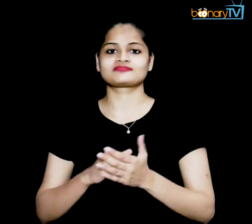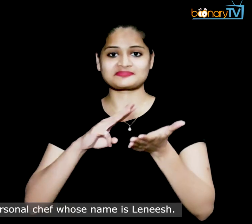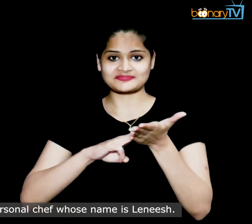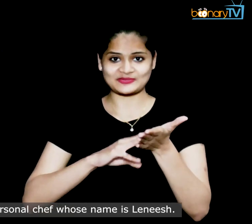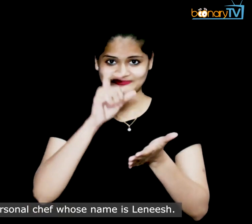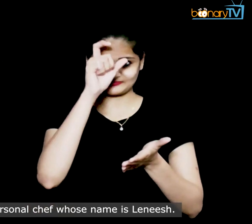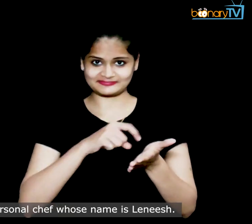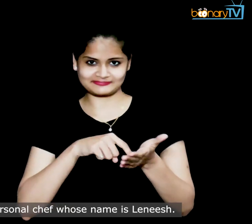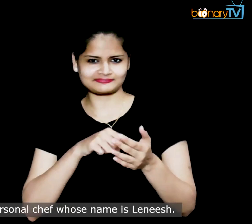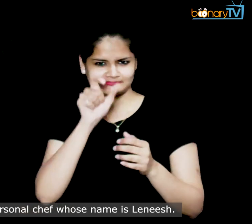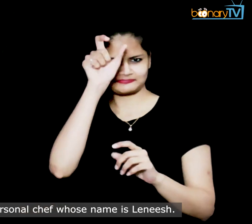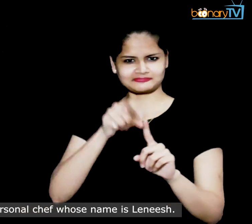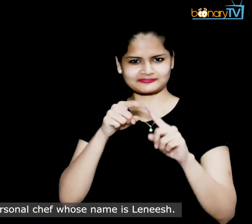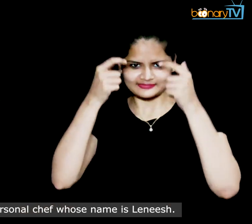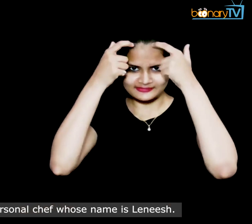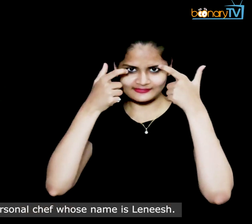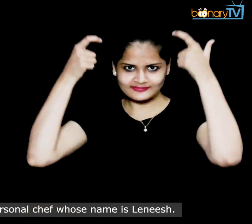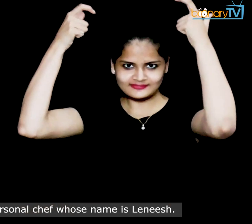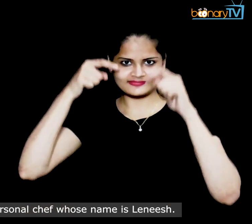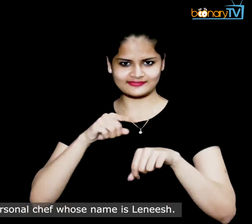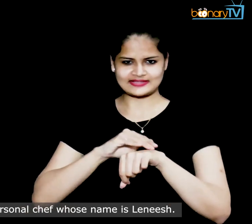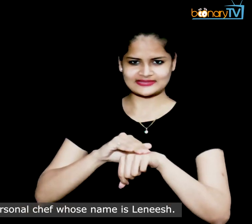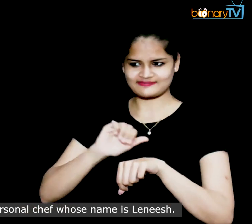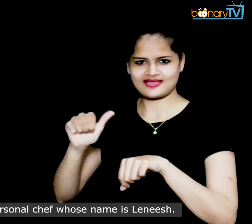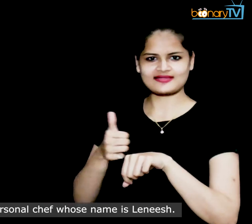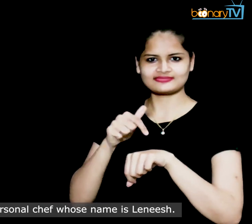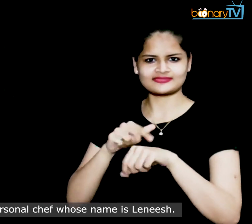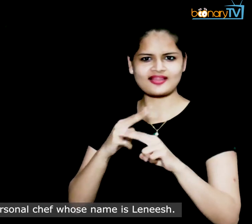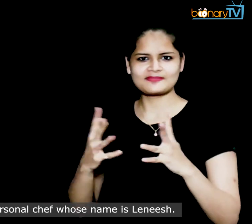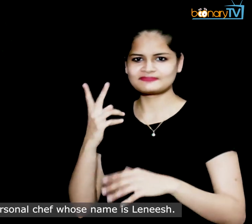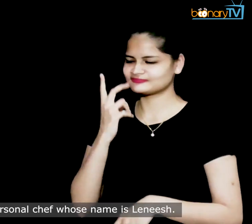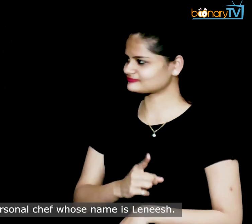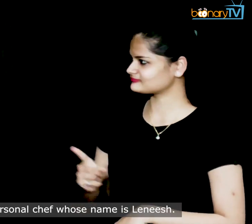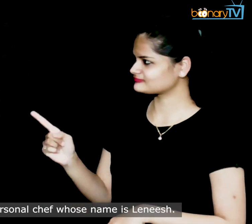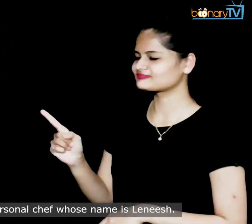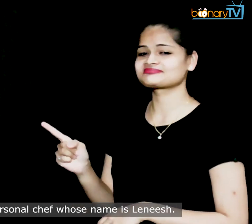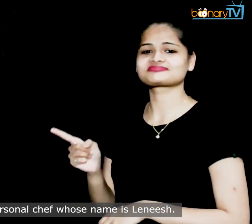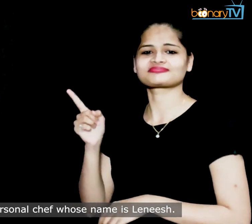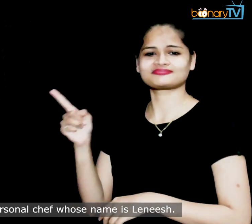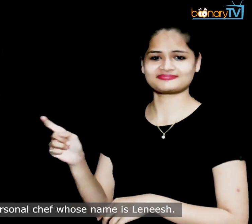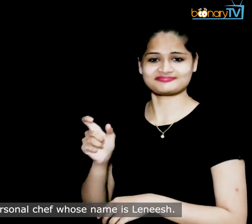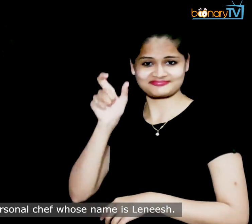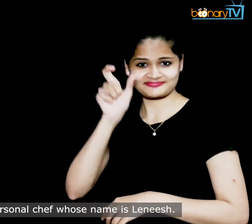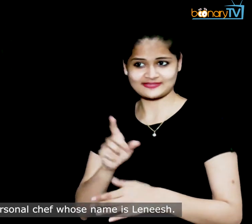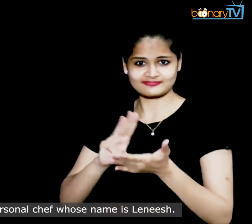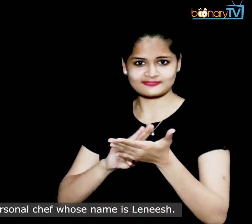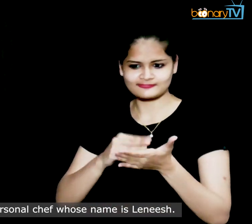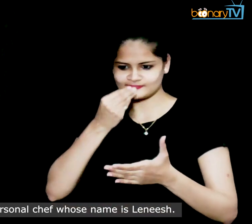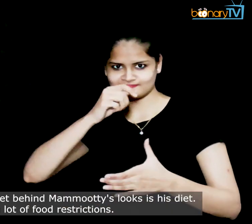Mamuti has a personal chef whose name is Lenish he